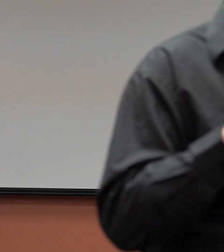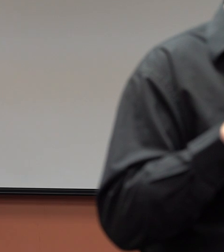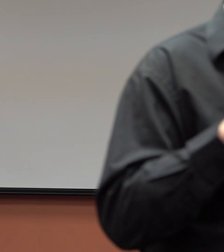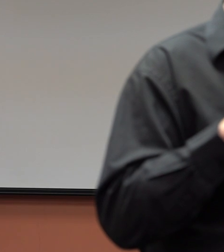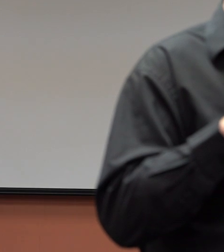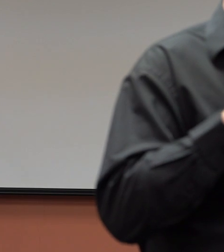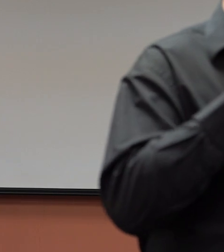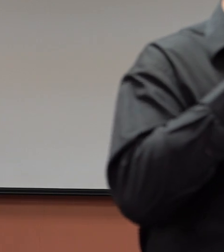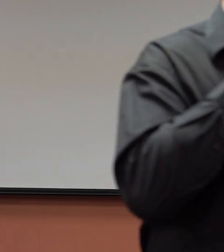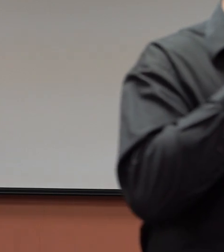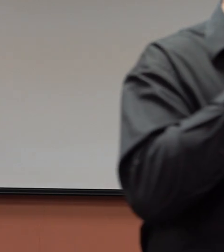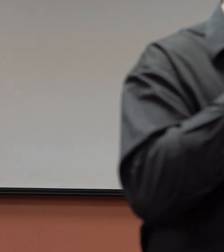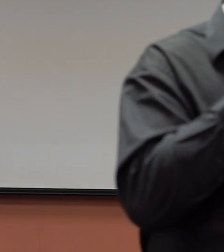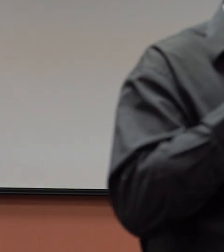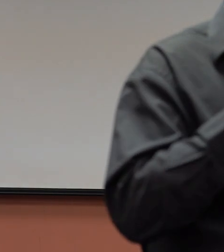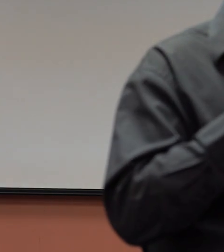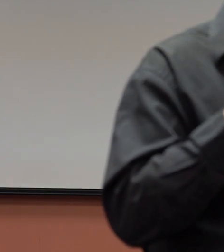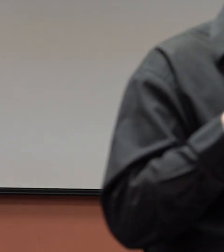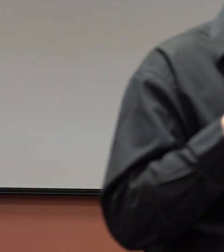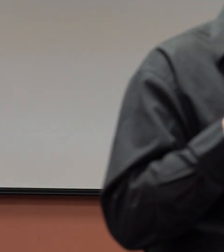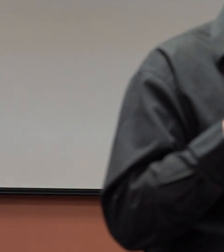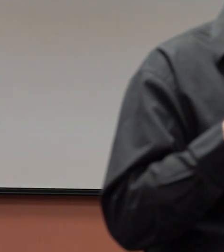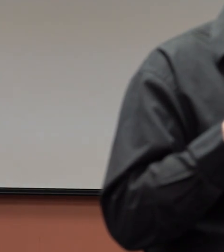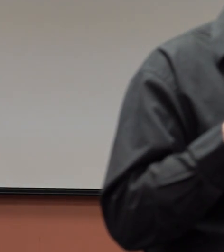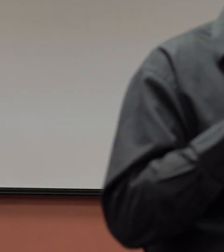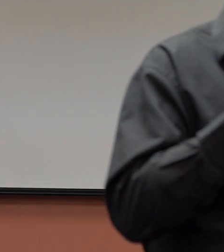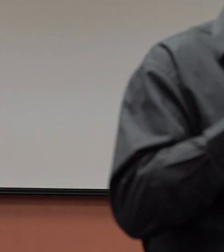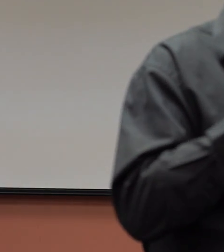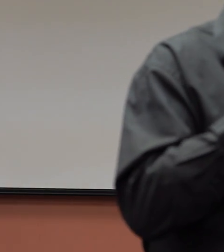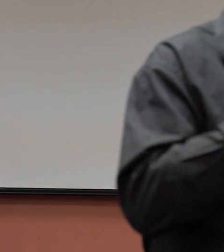you know, and I have to sit down and